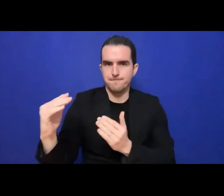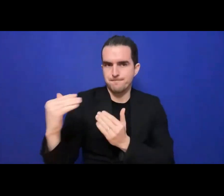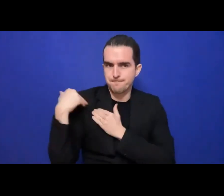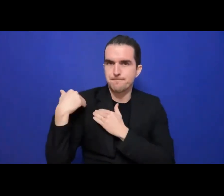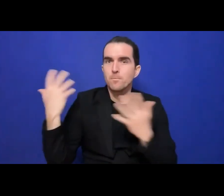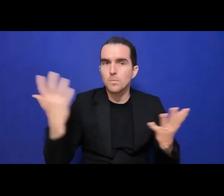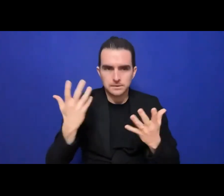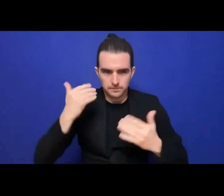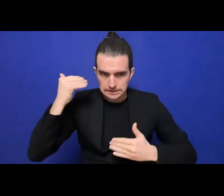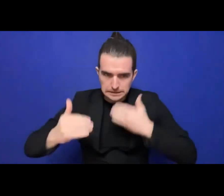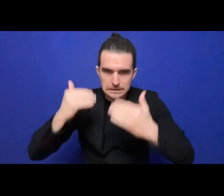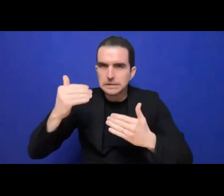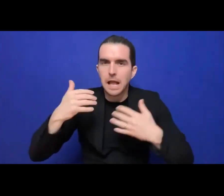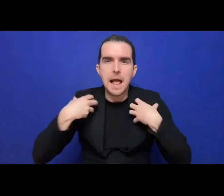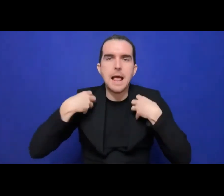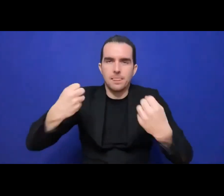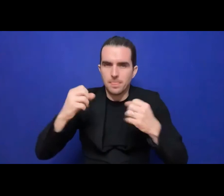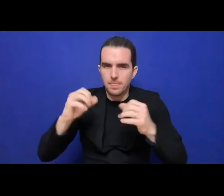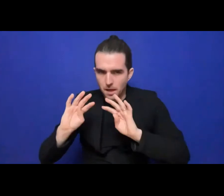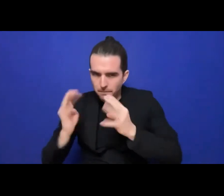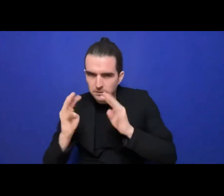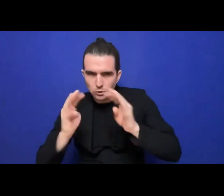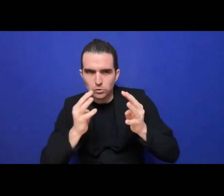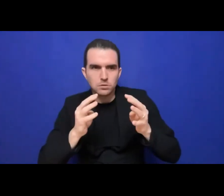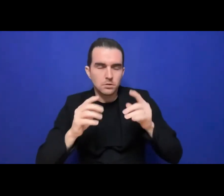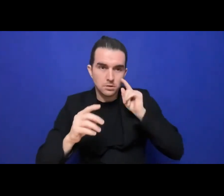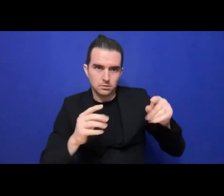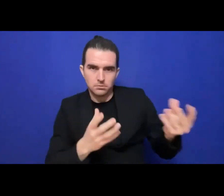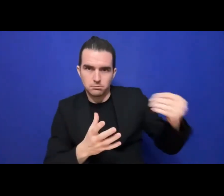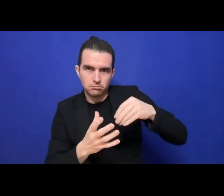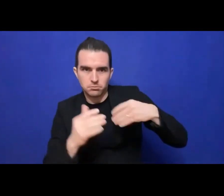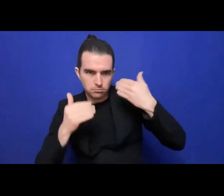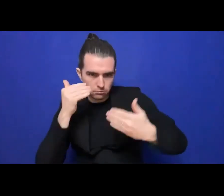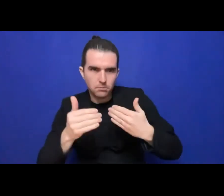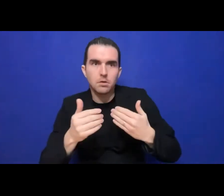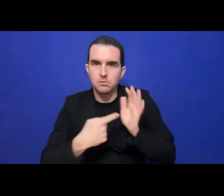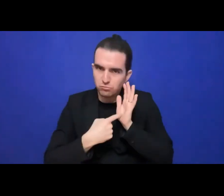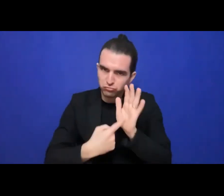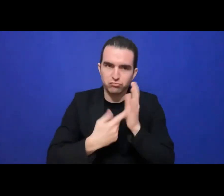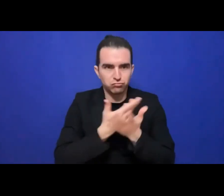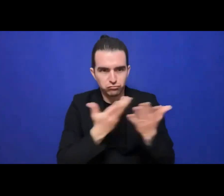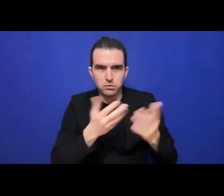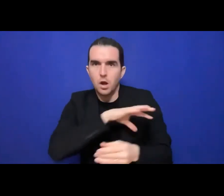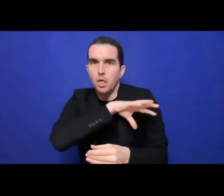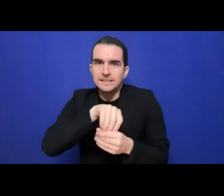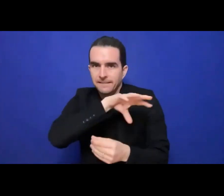of community in health committees, access and use of information by the community